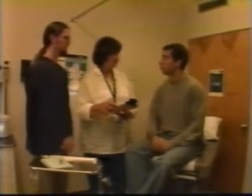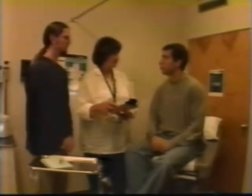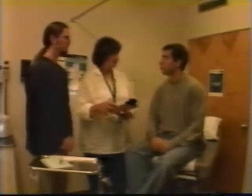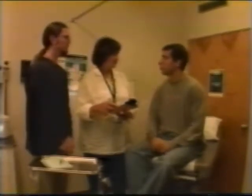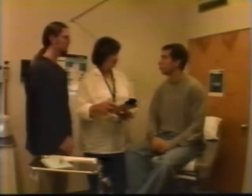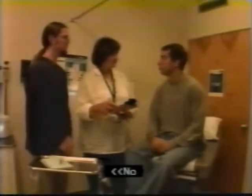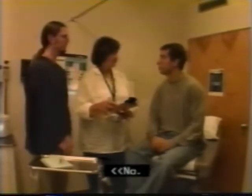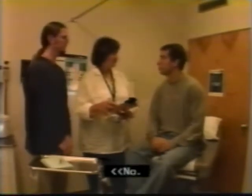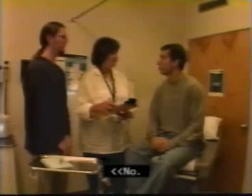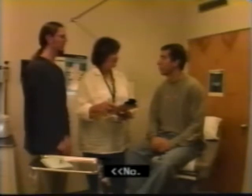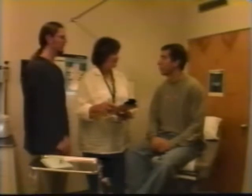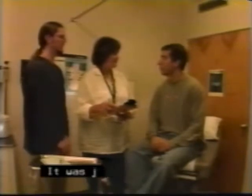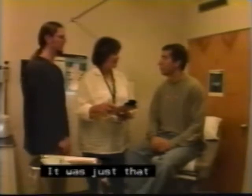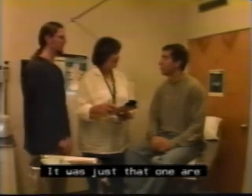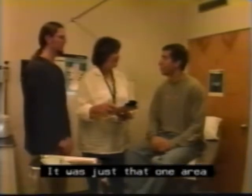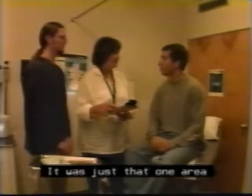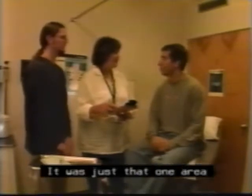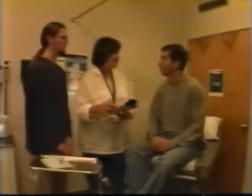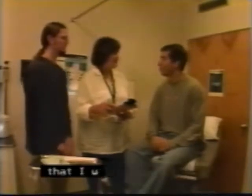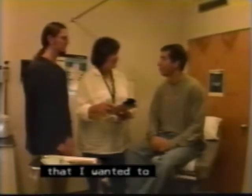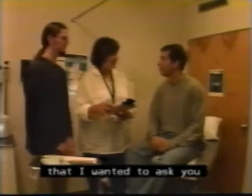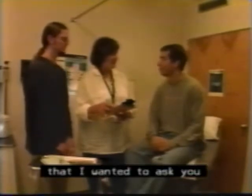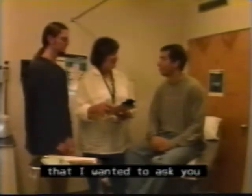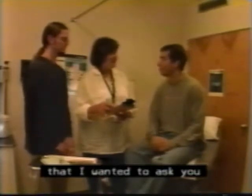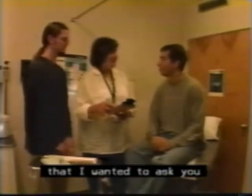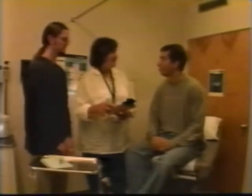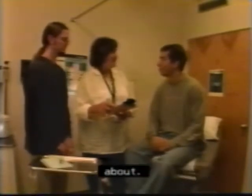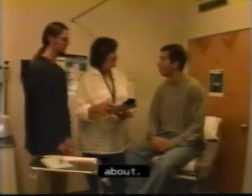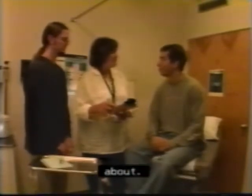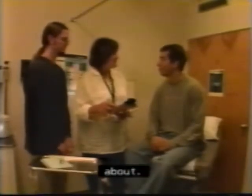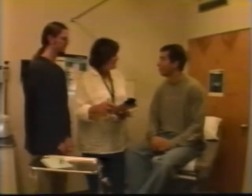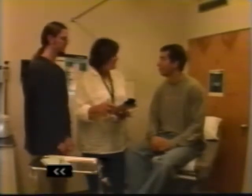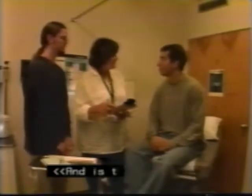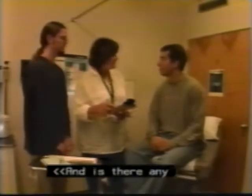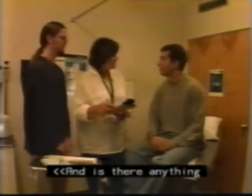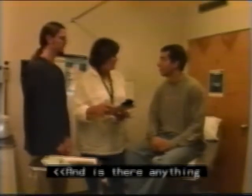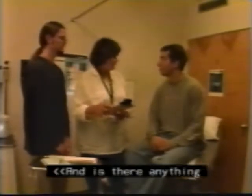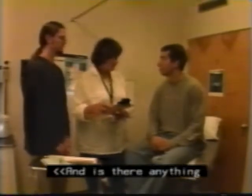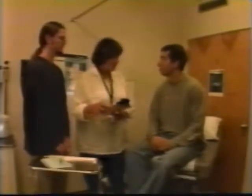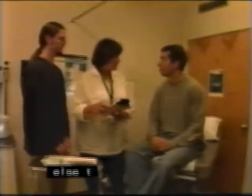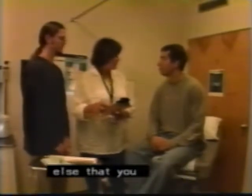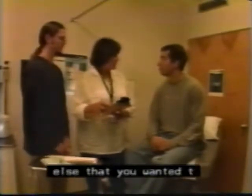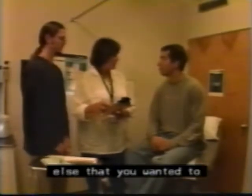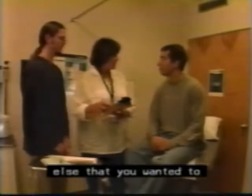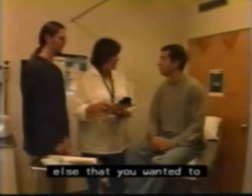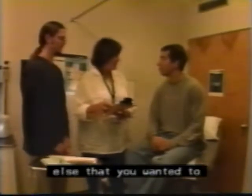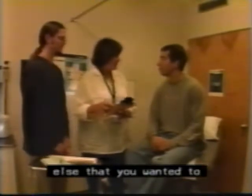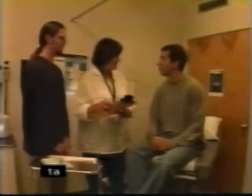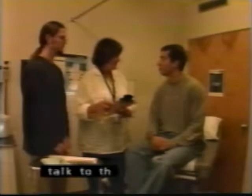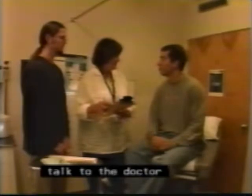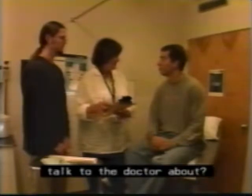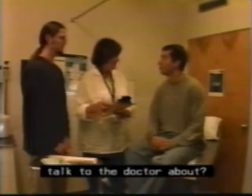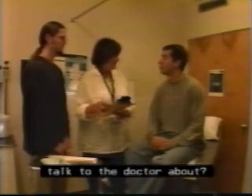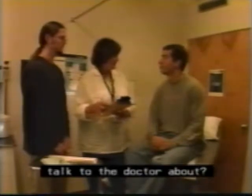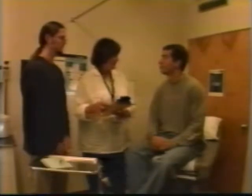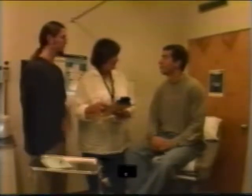No, it was just that one area that I wanted to ask you about. Okay. And is there anything else that you wanted to talk to the doctor about?